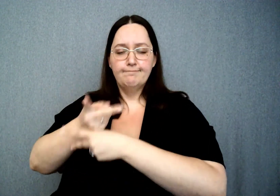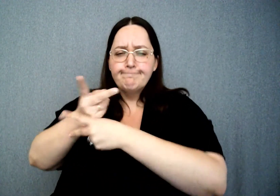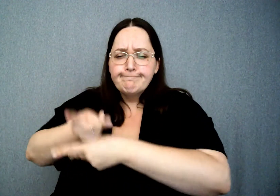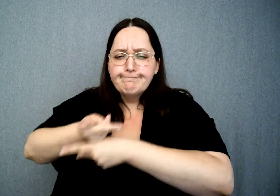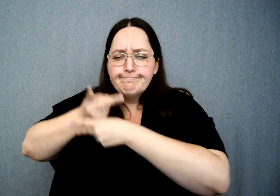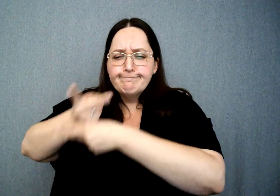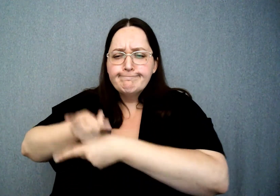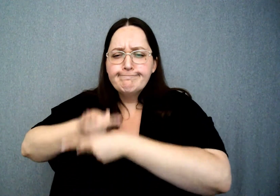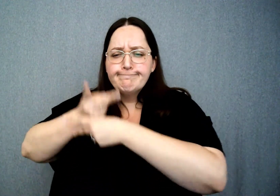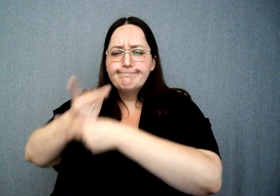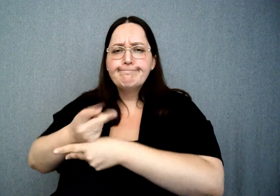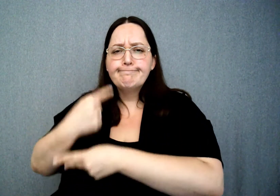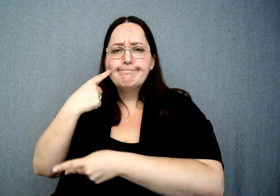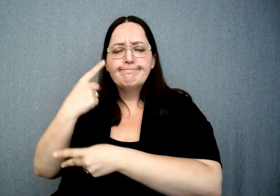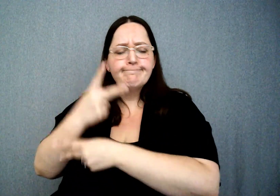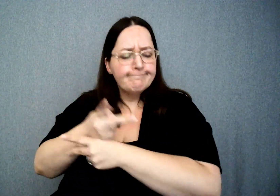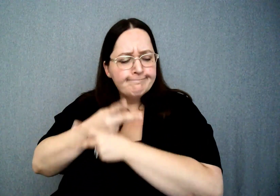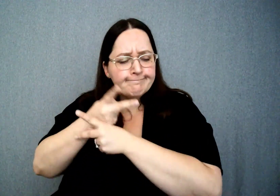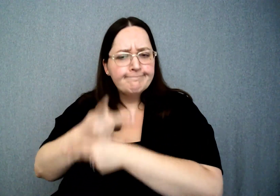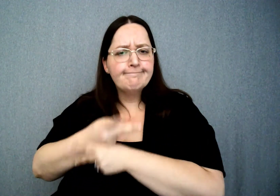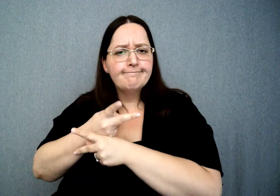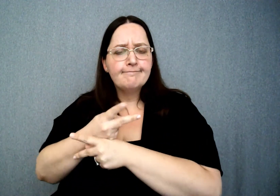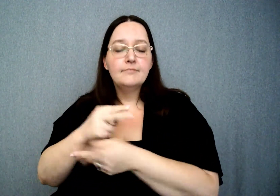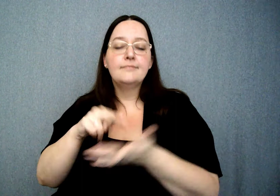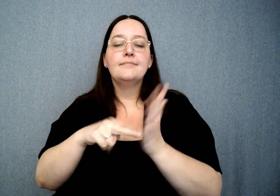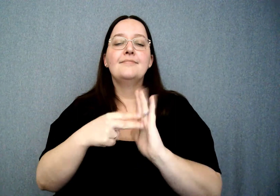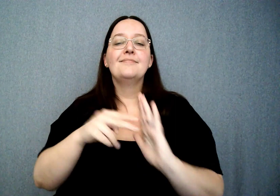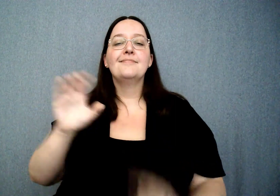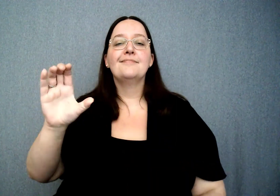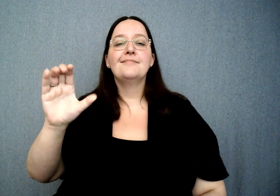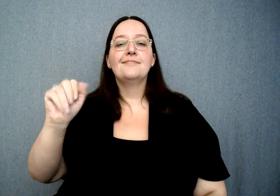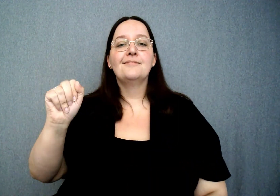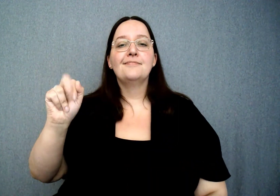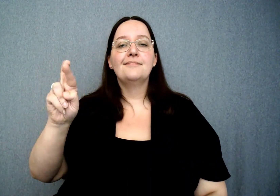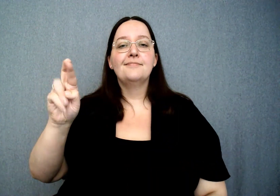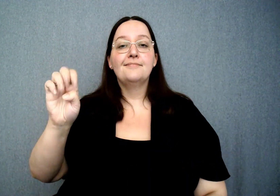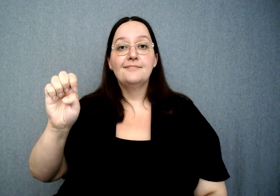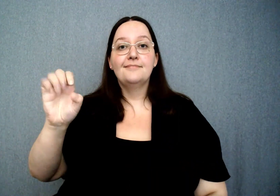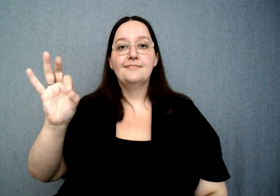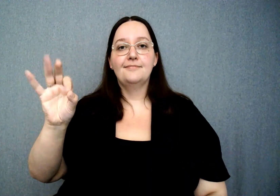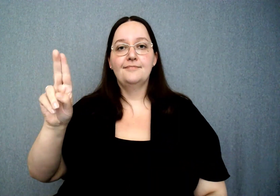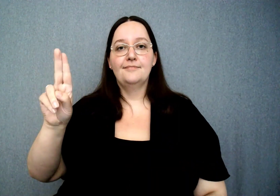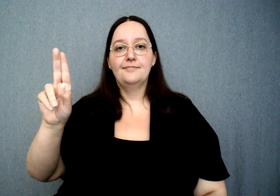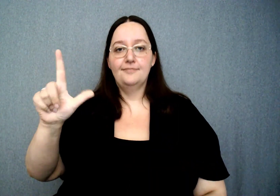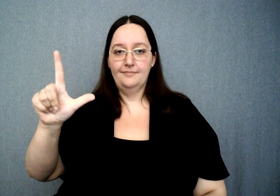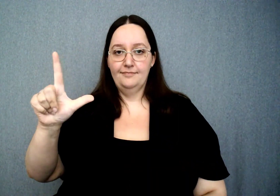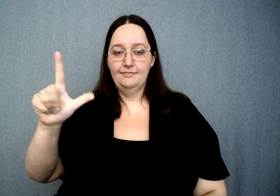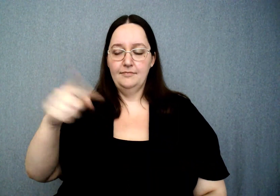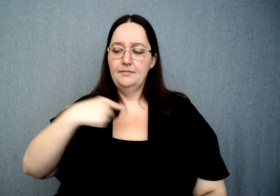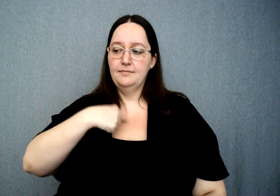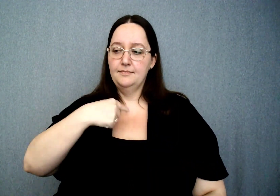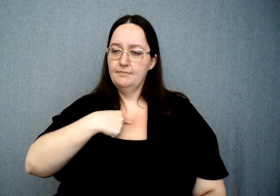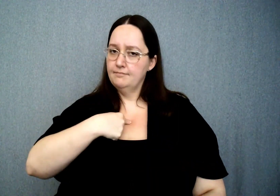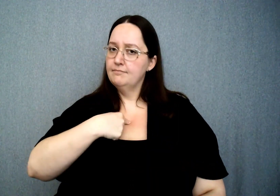Now, this sign, care for, if you change your facial expression, this will change the meaning to careful. I am